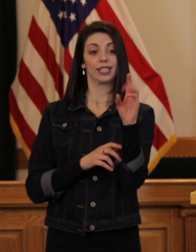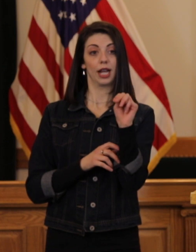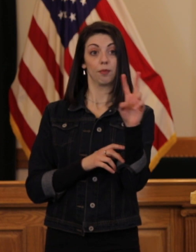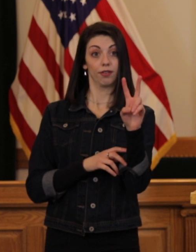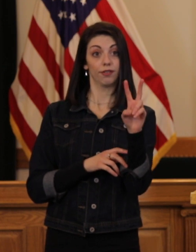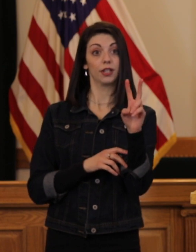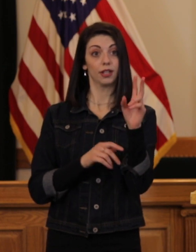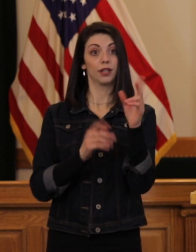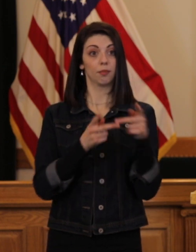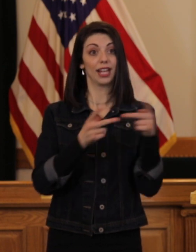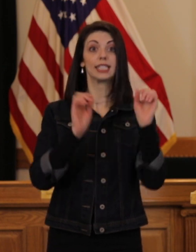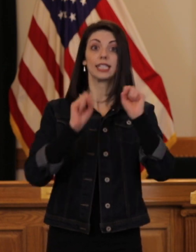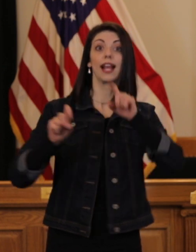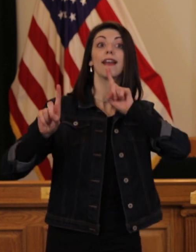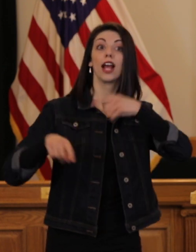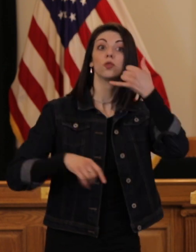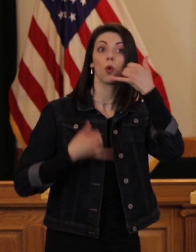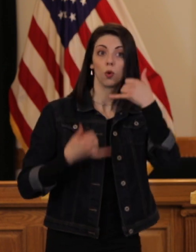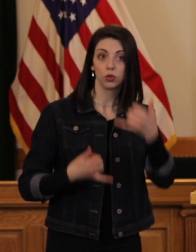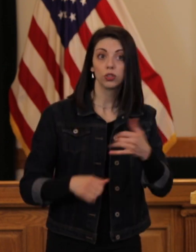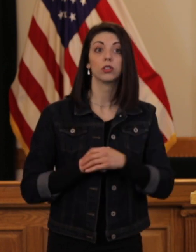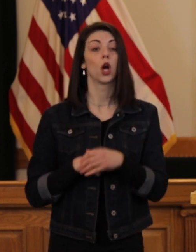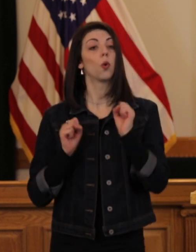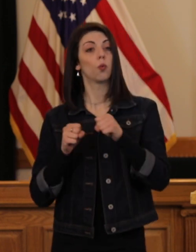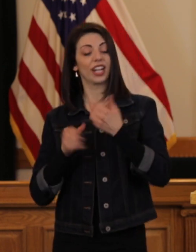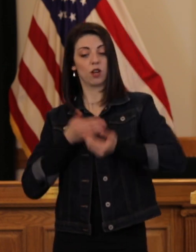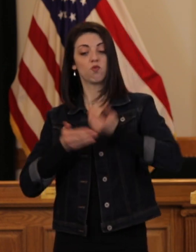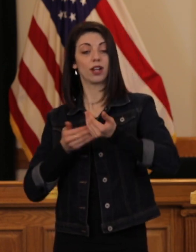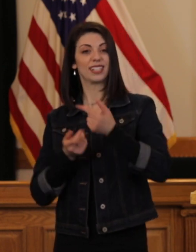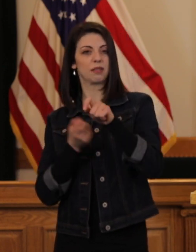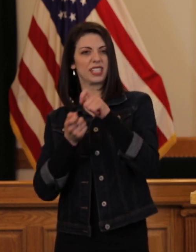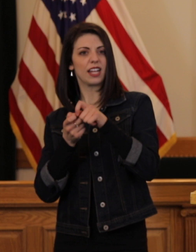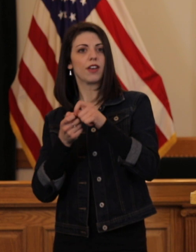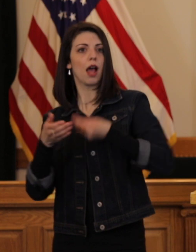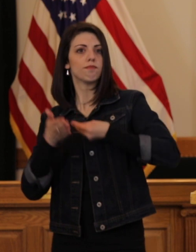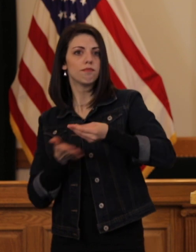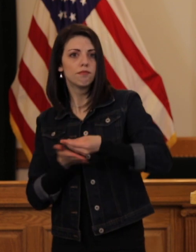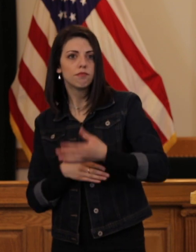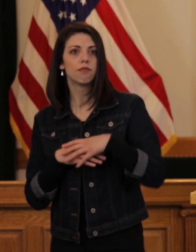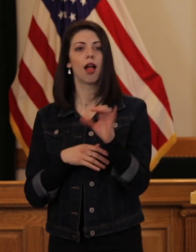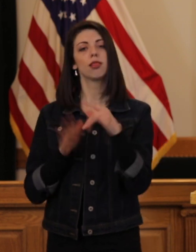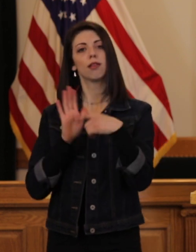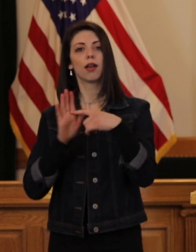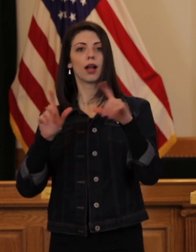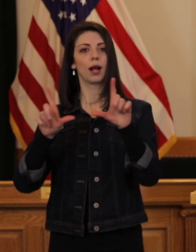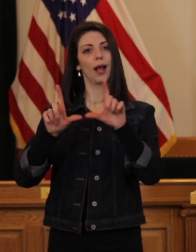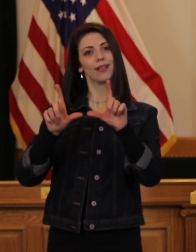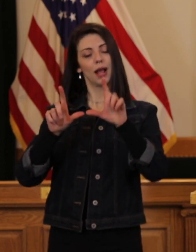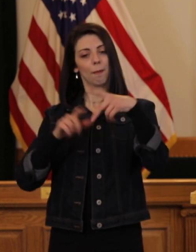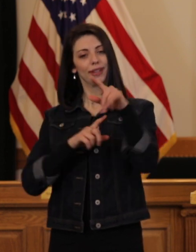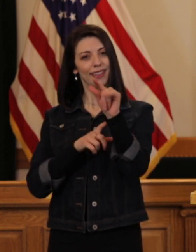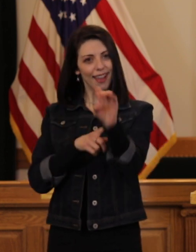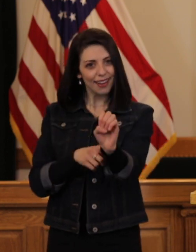calls. We are also able to process certain transactions such as plate surrenders, registration renewals, and